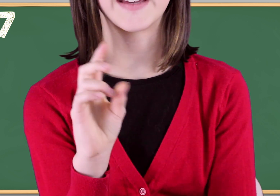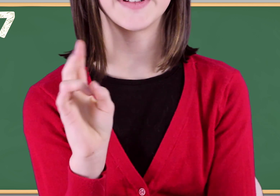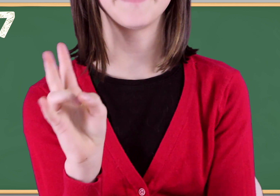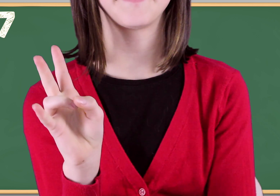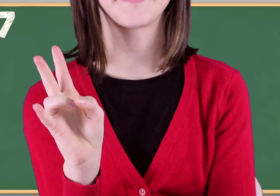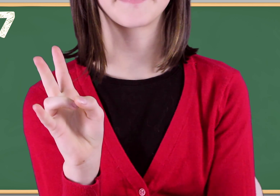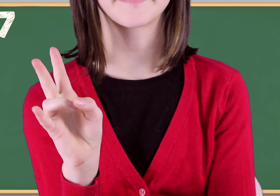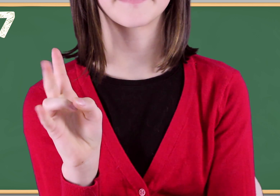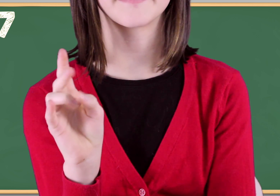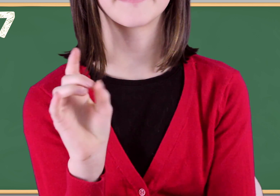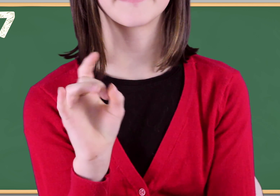87,